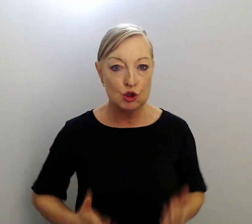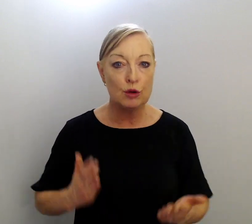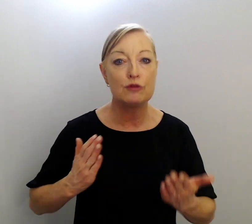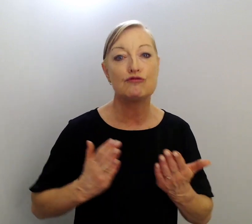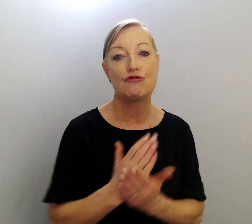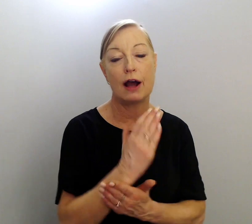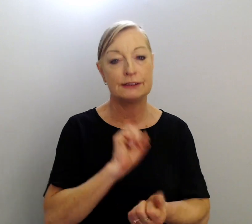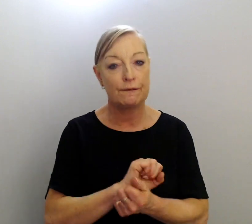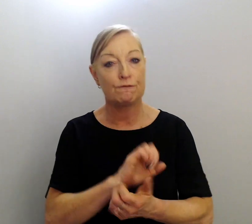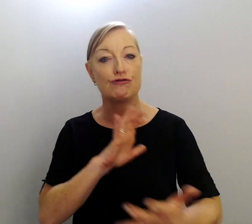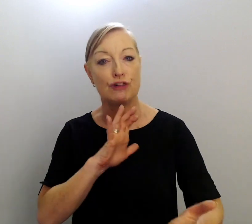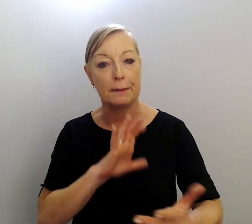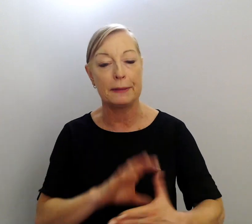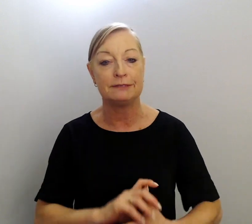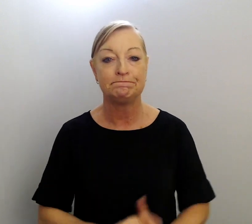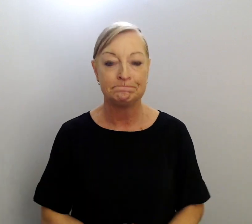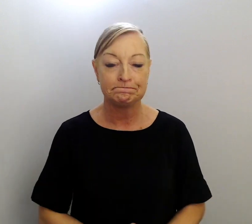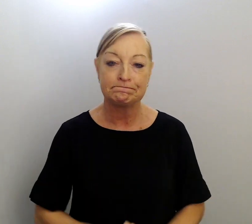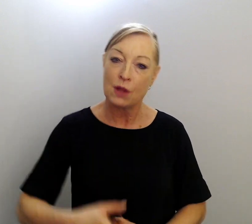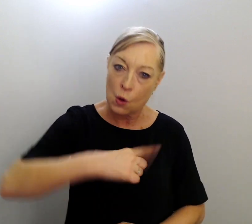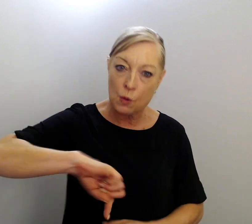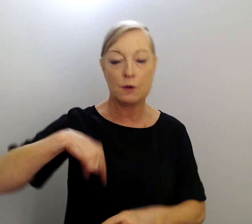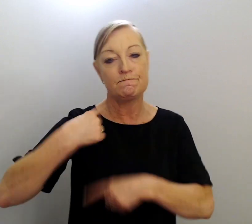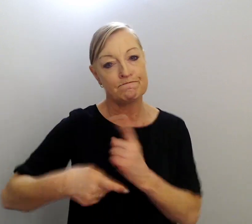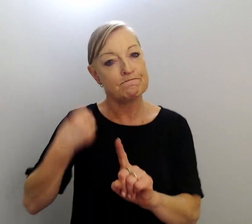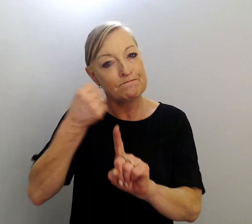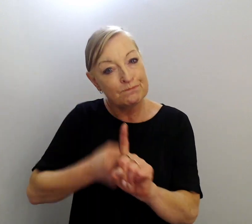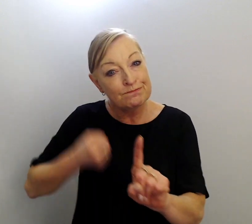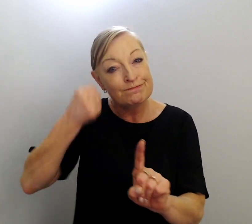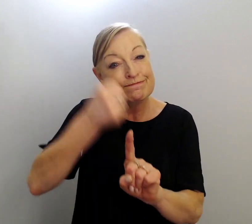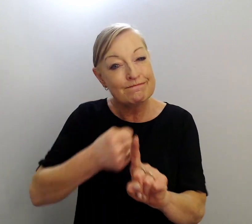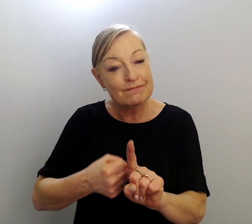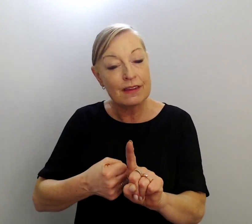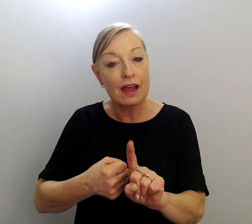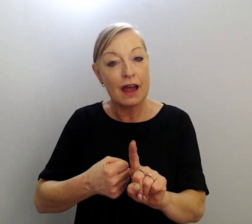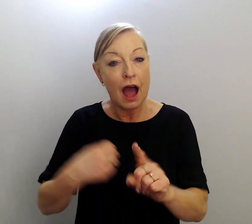of human rights and fundamental freedoms. We will continue